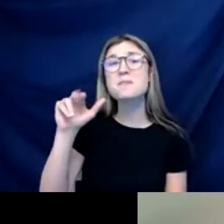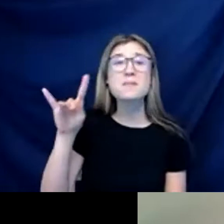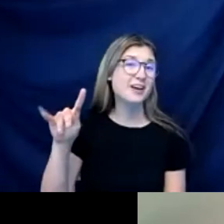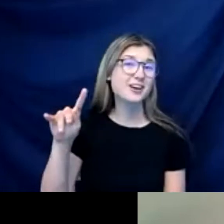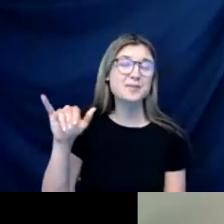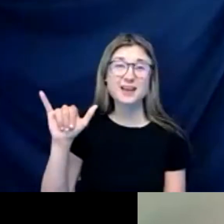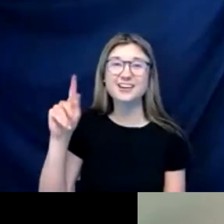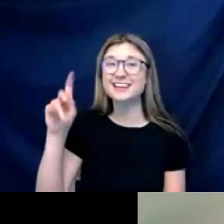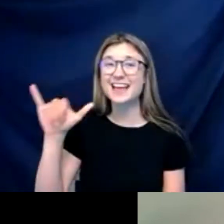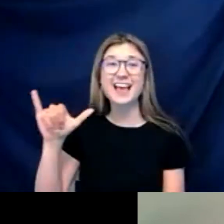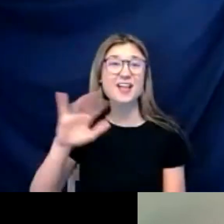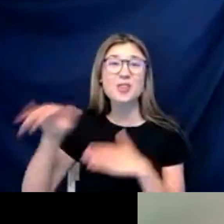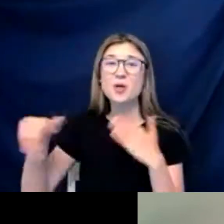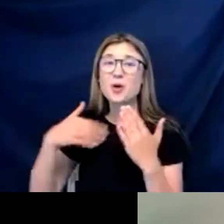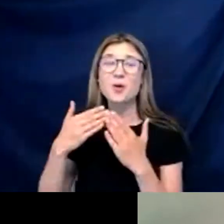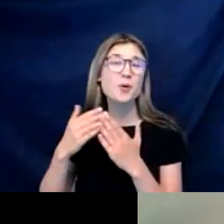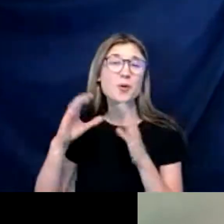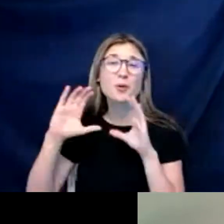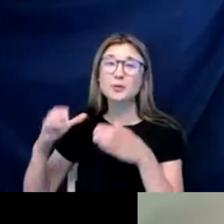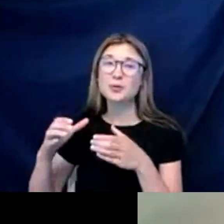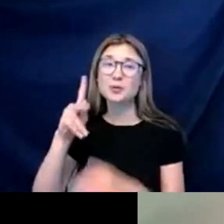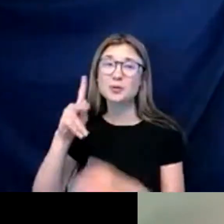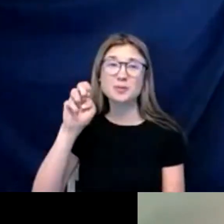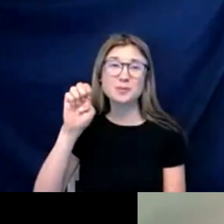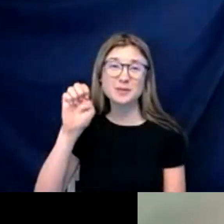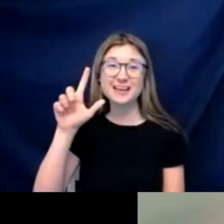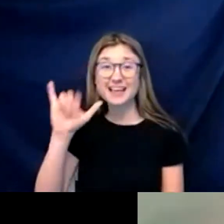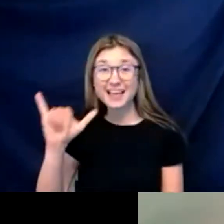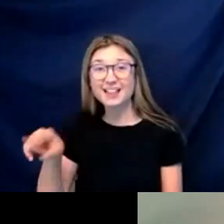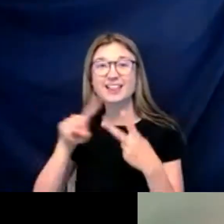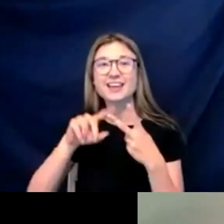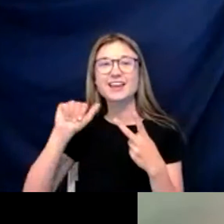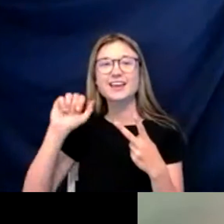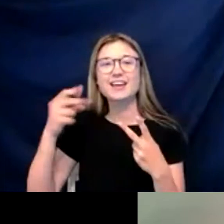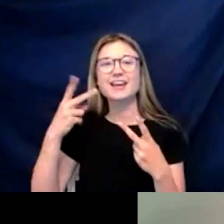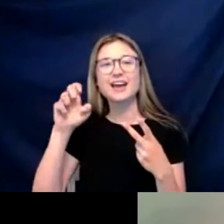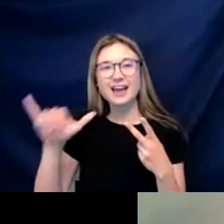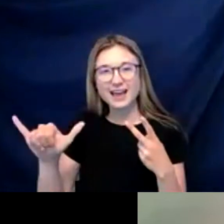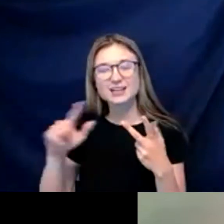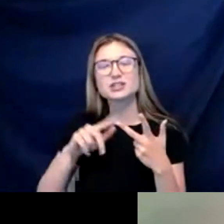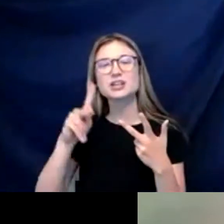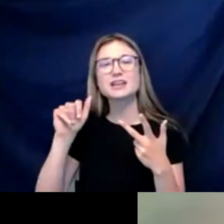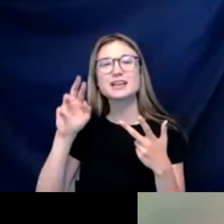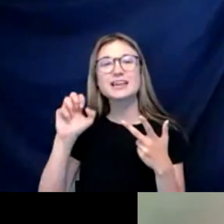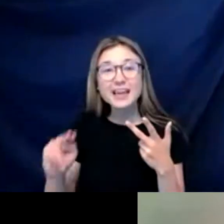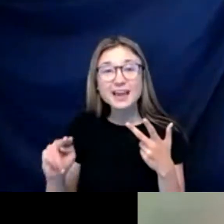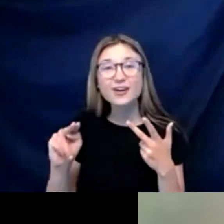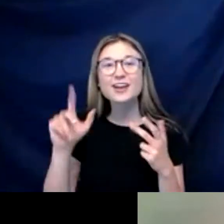force, everyone, Kelly, Ashley, Karen, the Louisiana Dental